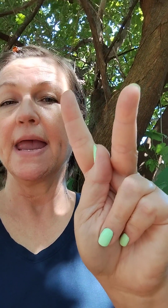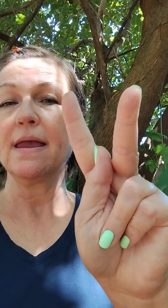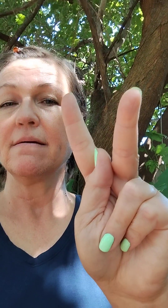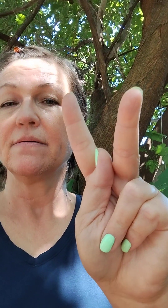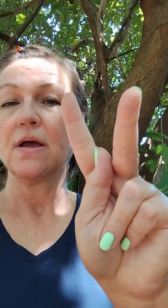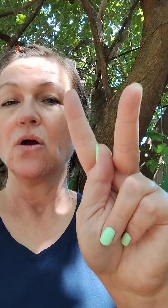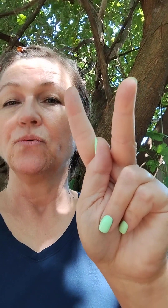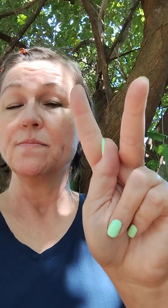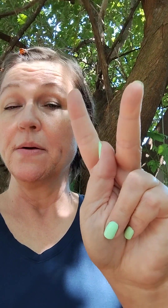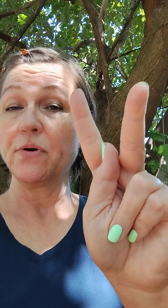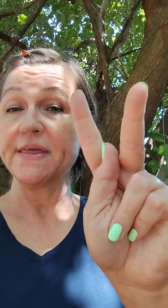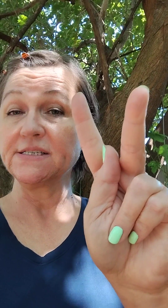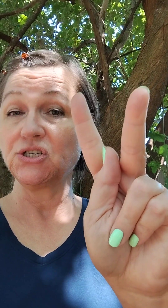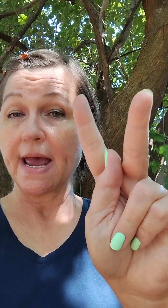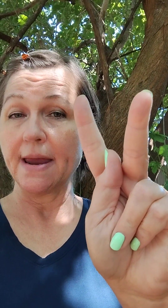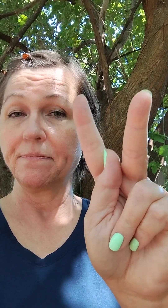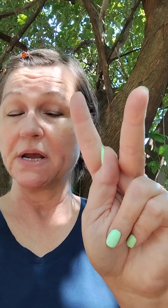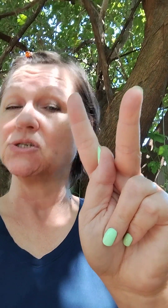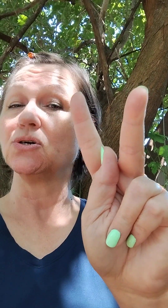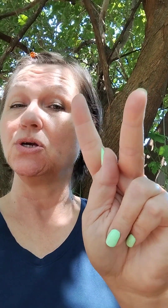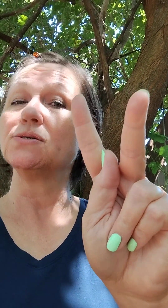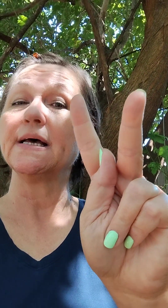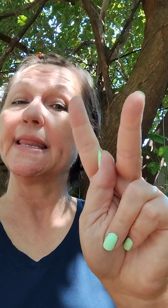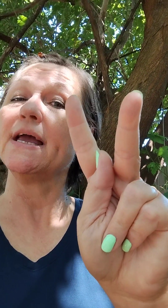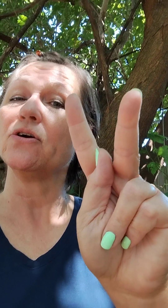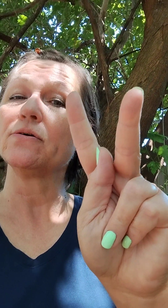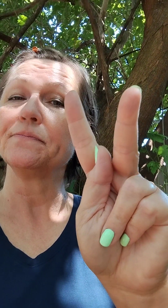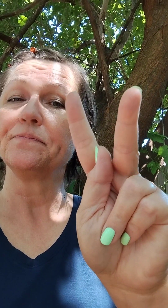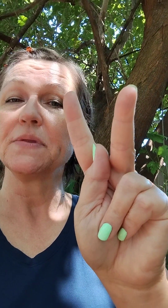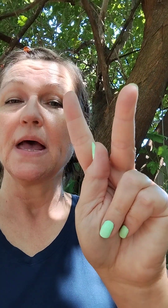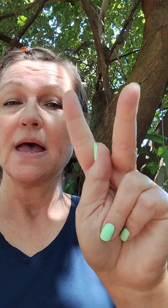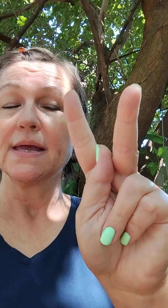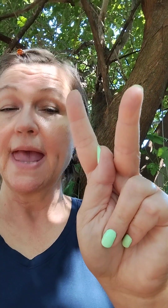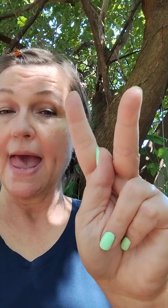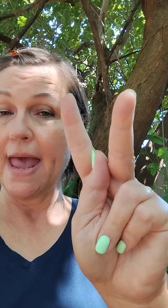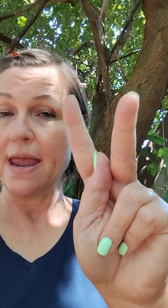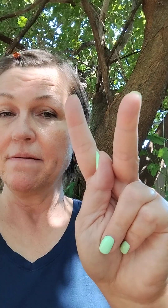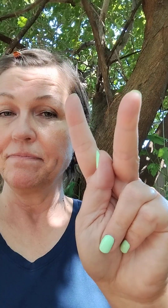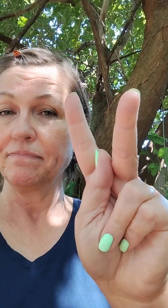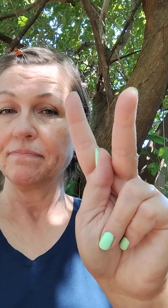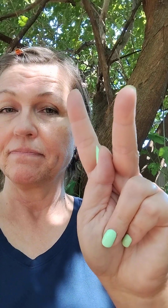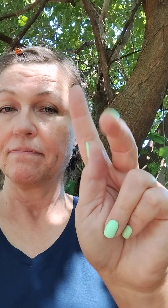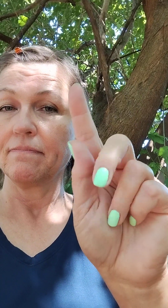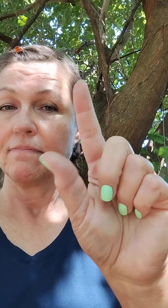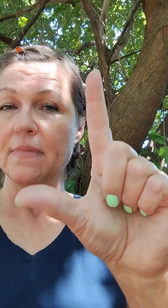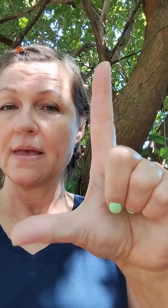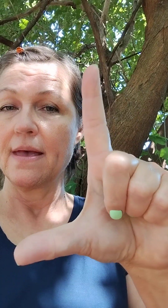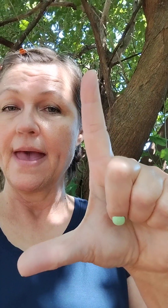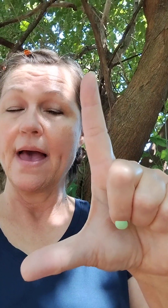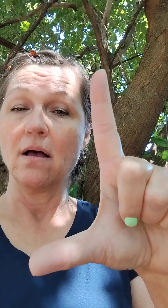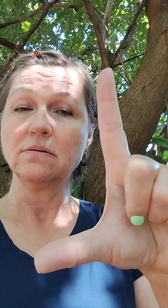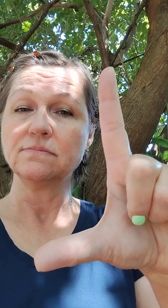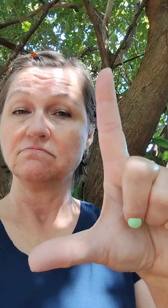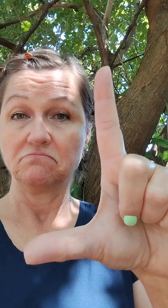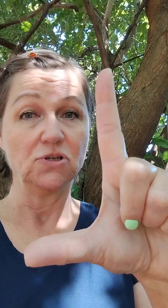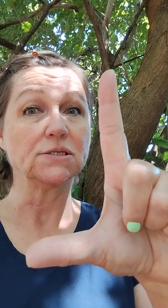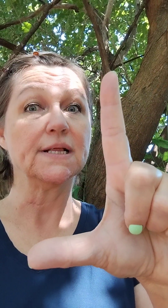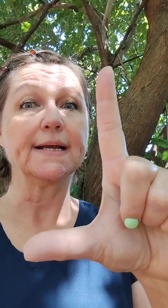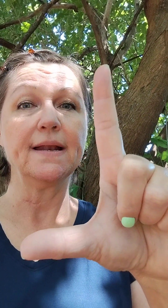K. Remember this shape because you'll use it later. K. L. Looks like an